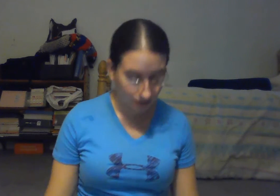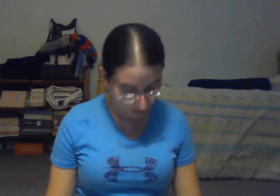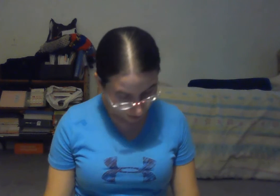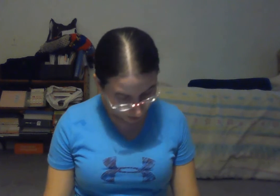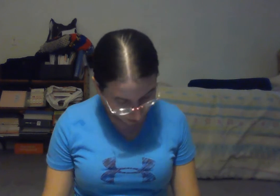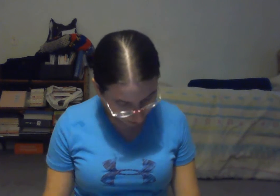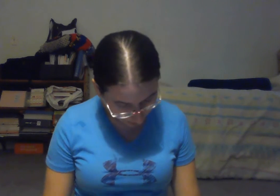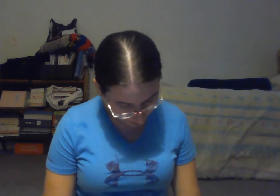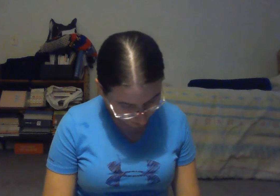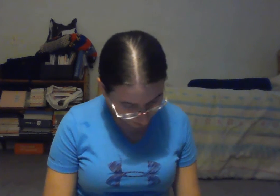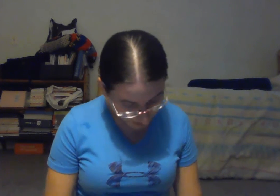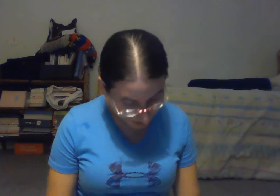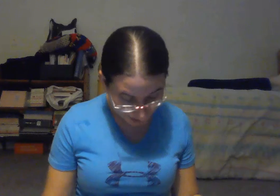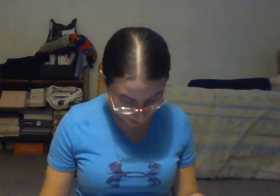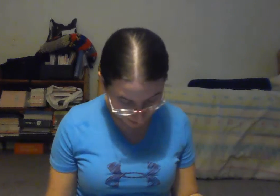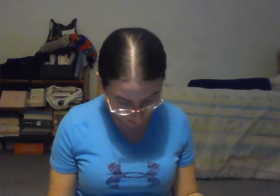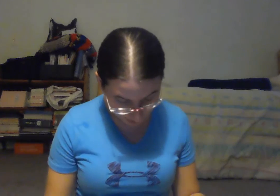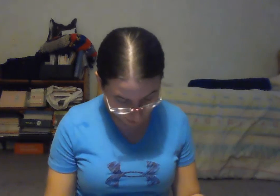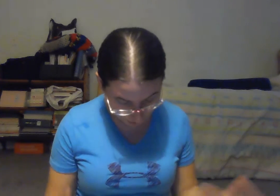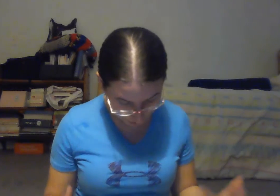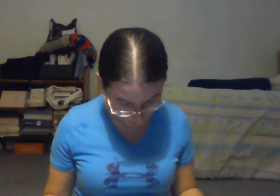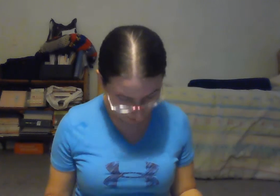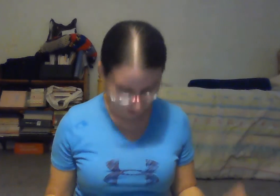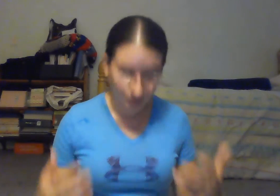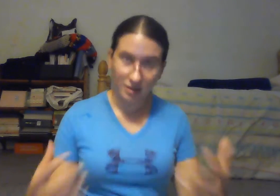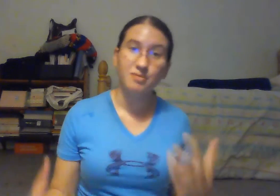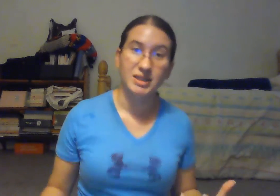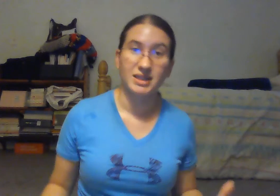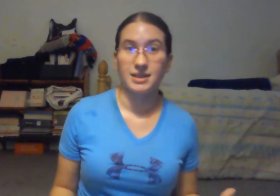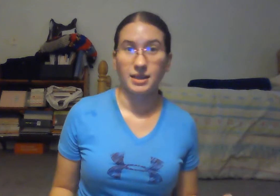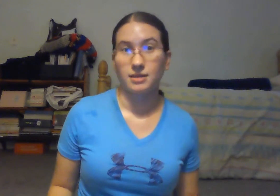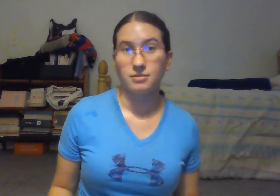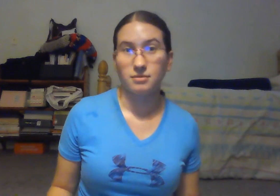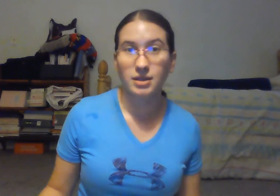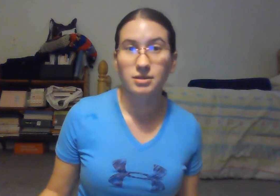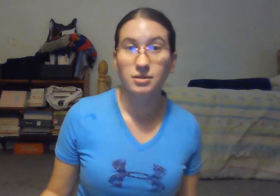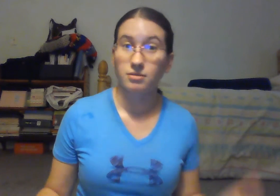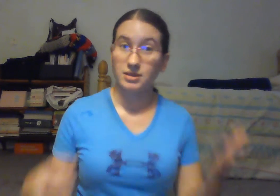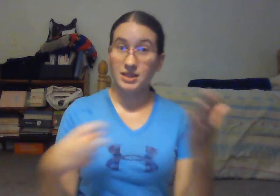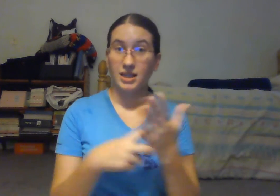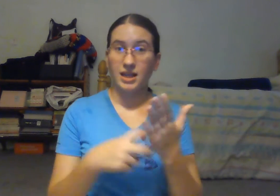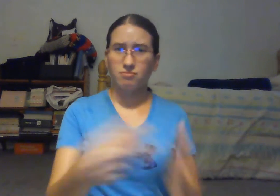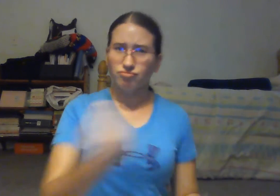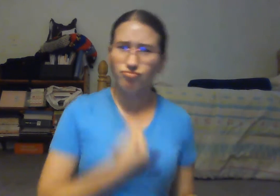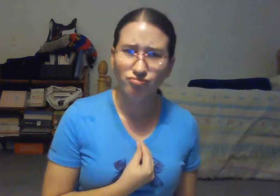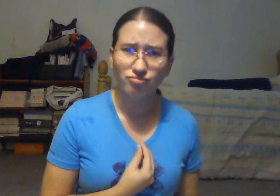Imperative. Ticket, give me the ticket, right? So, ticket.